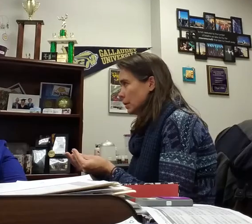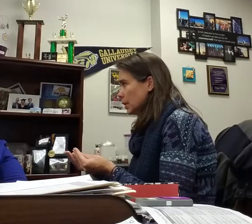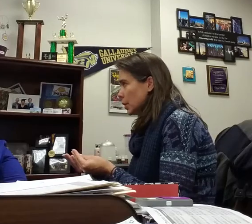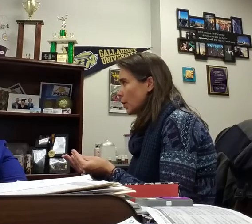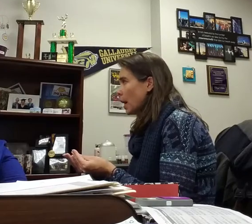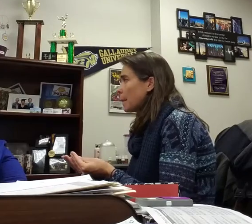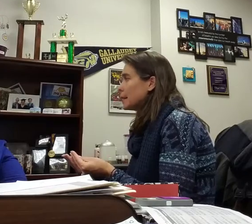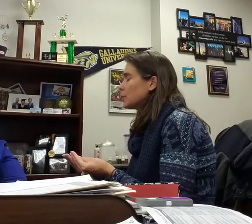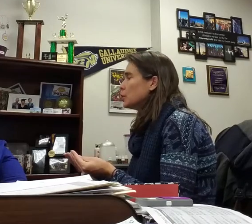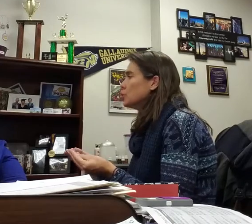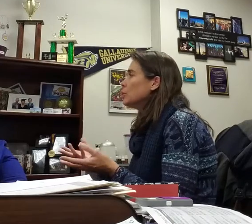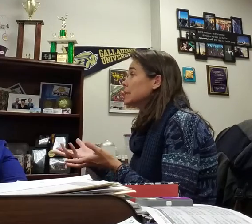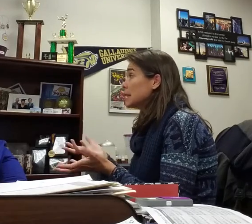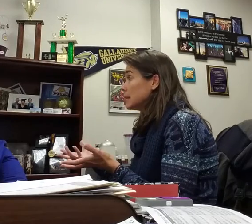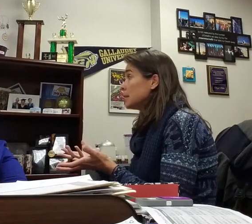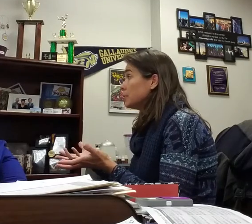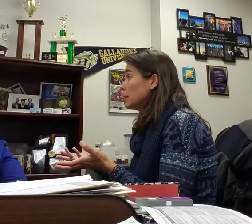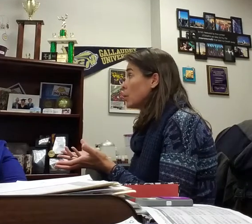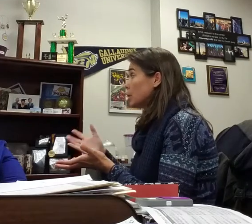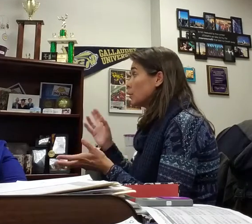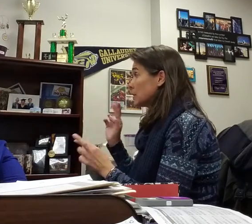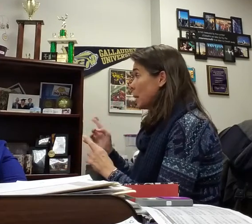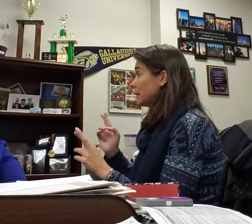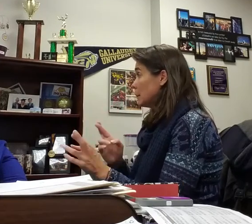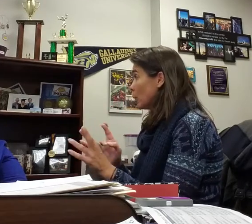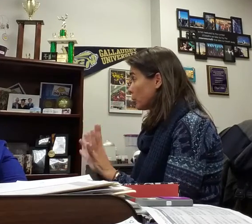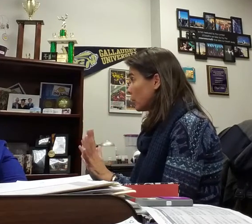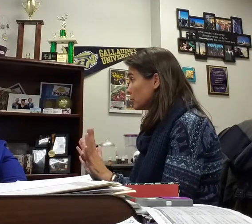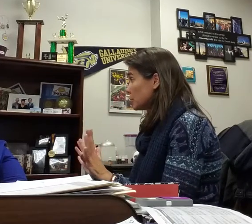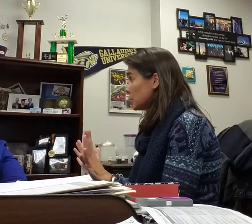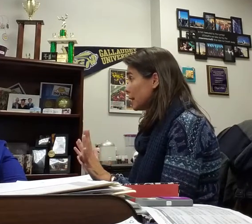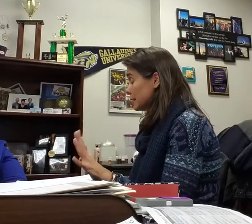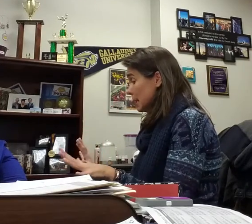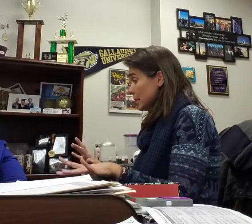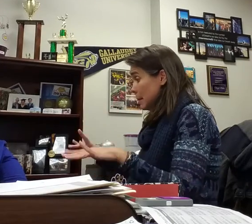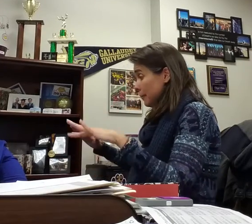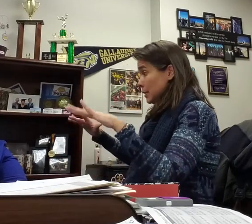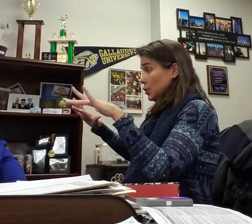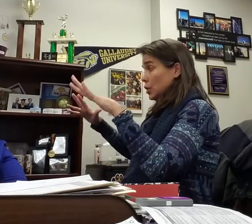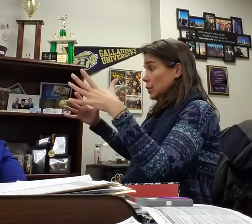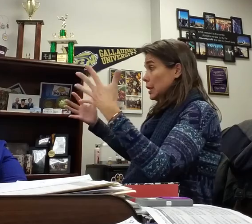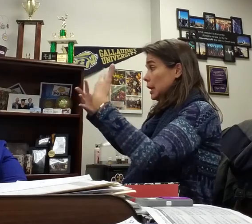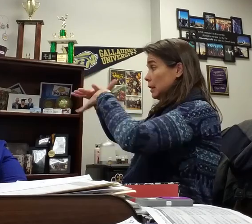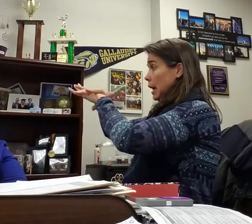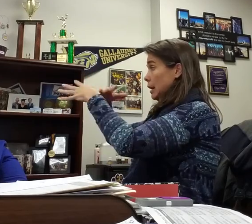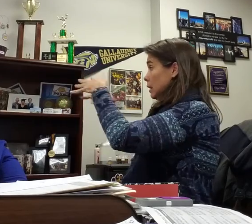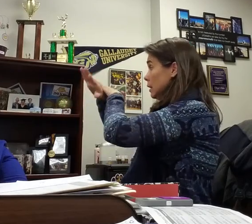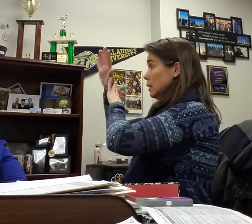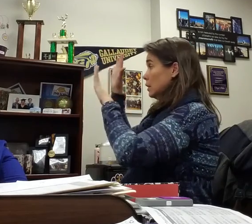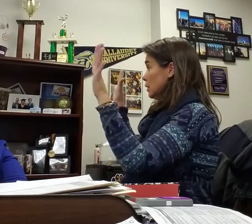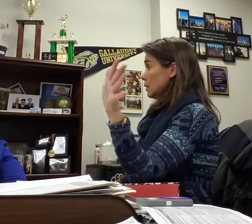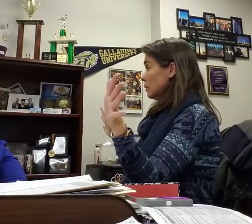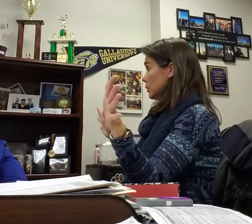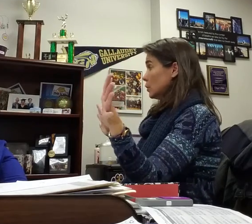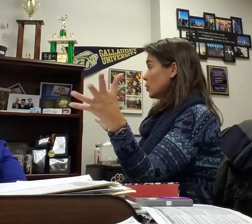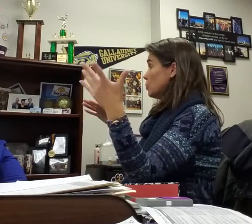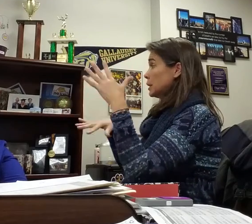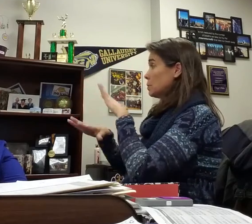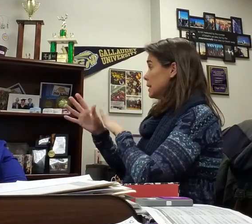Okay. and so you do it sensitively where you're respecting both cultures, but at the same time, if it starts to get like Yeah. too much missing